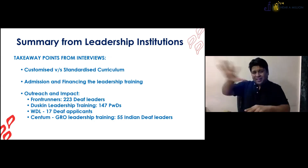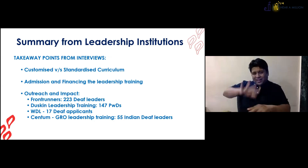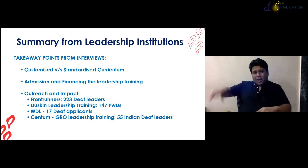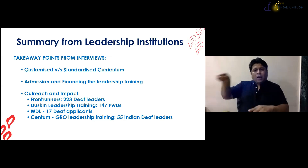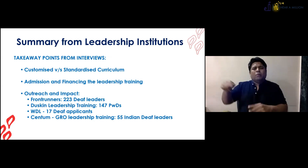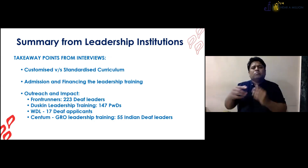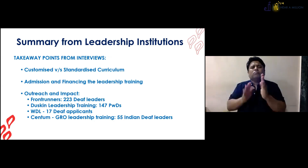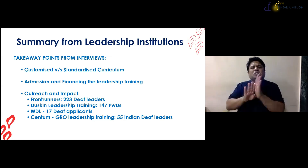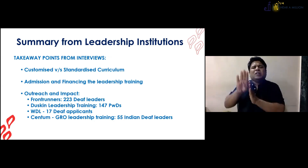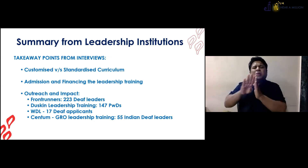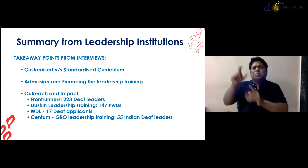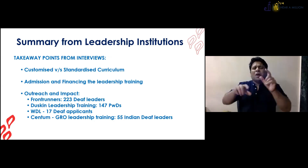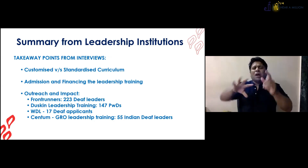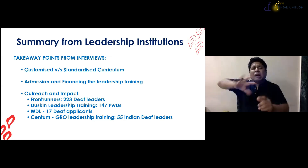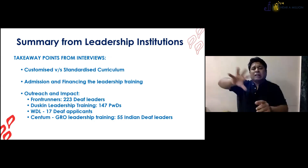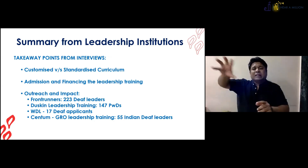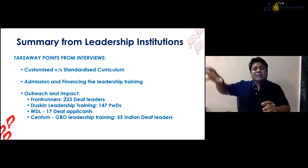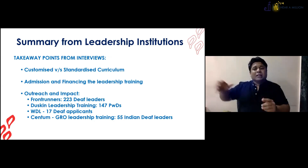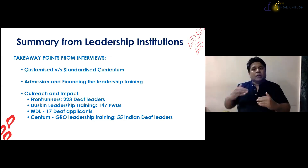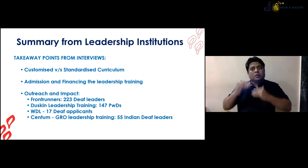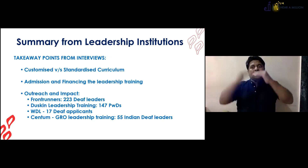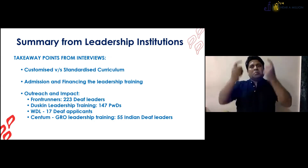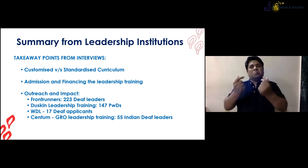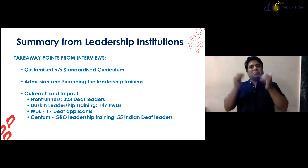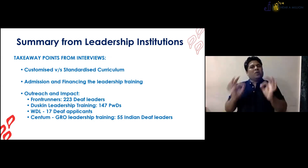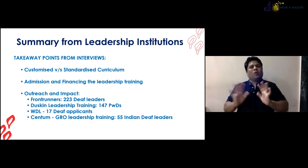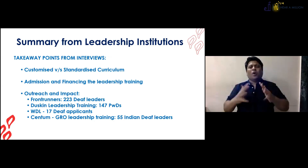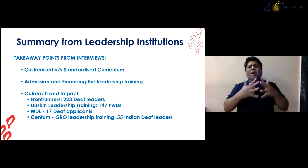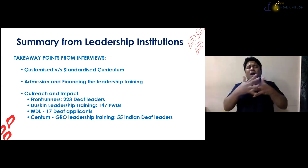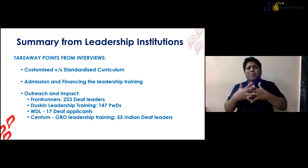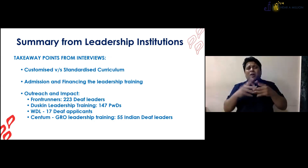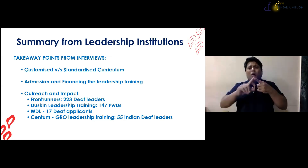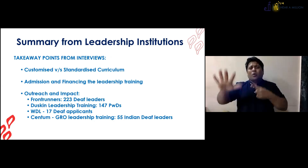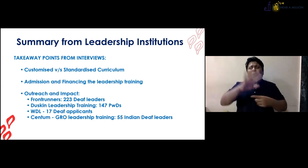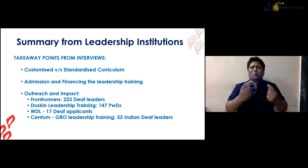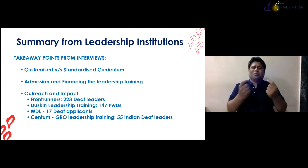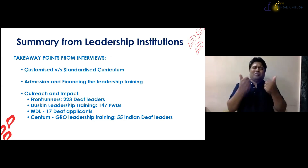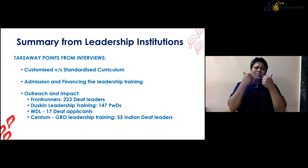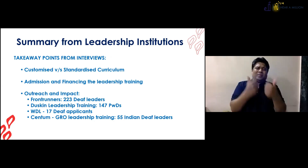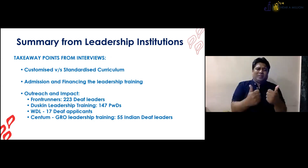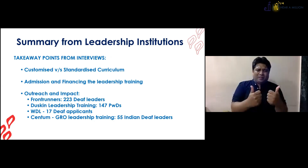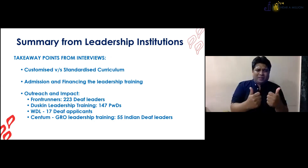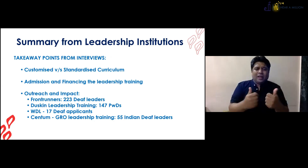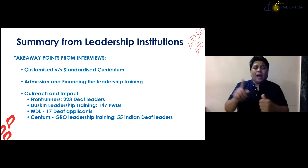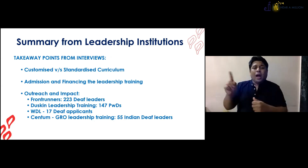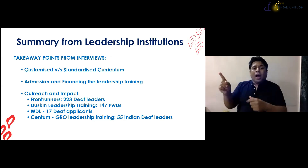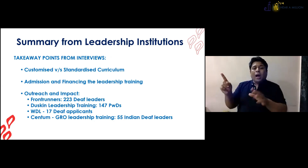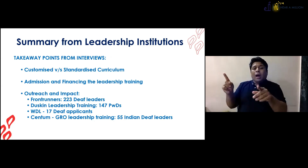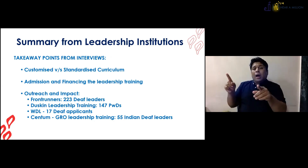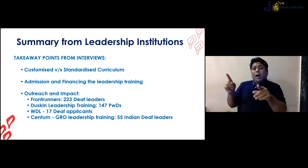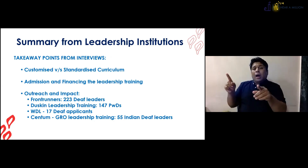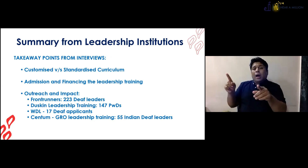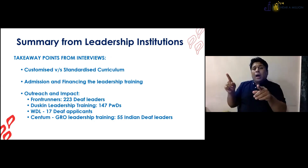So yeah, so it's Asia specific, and it focuses on a lot of development areas. And for like Europe